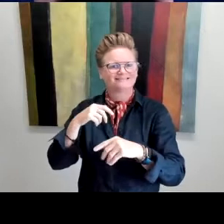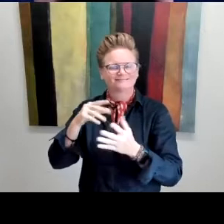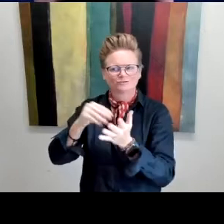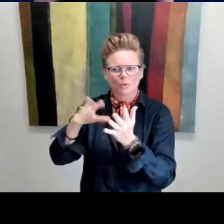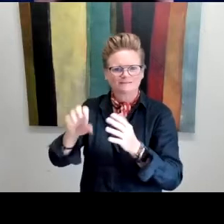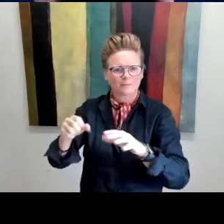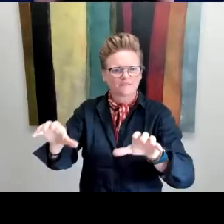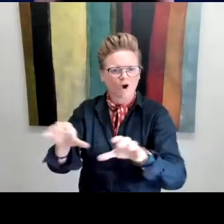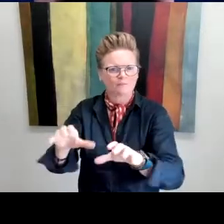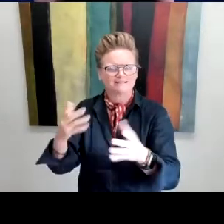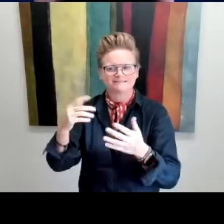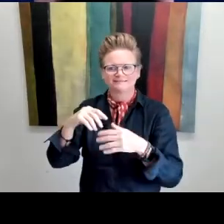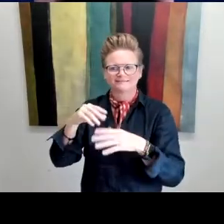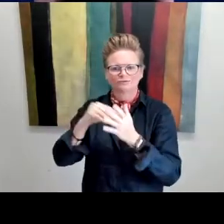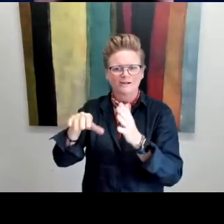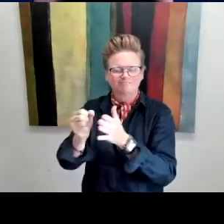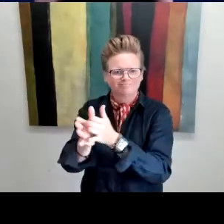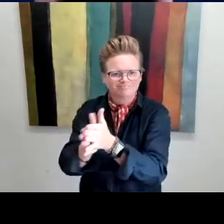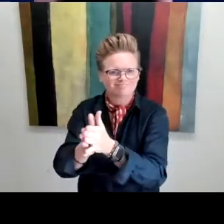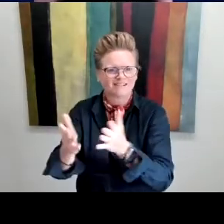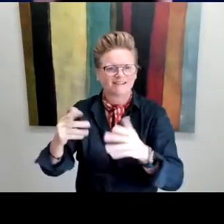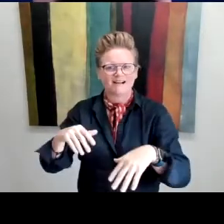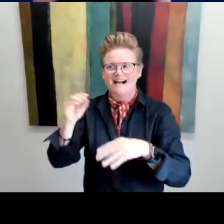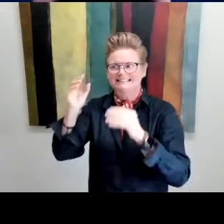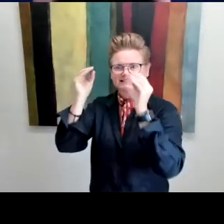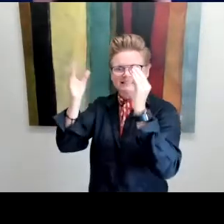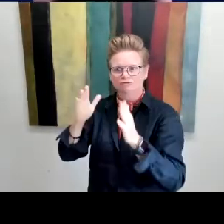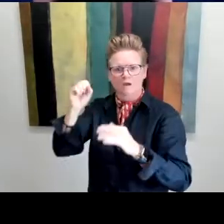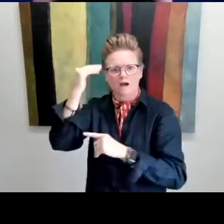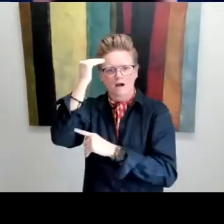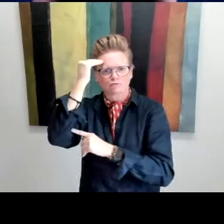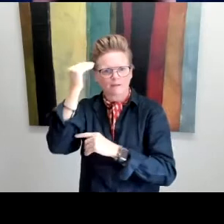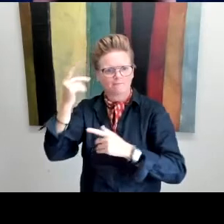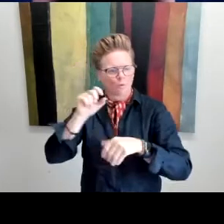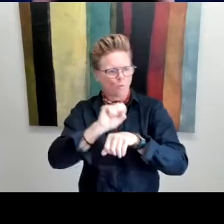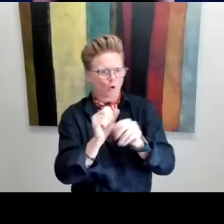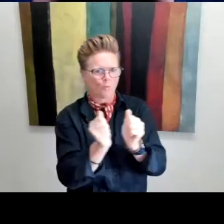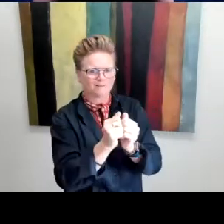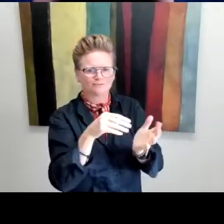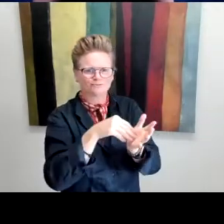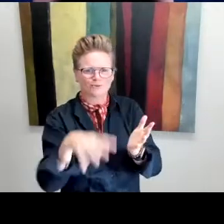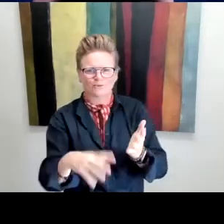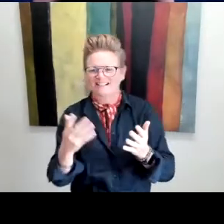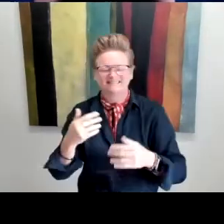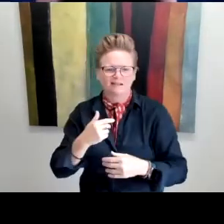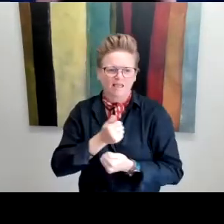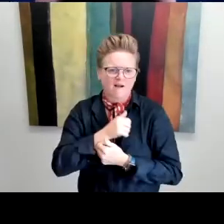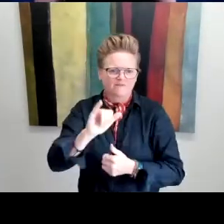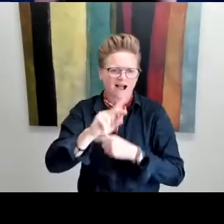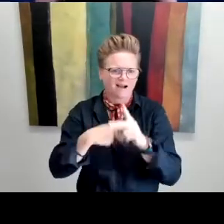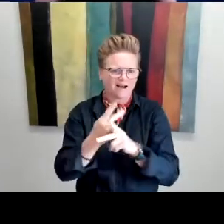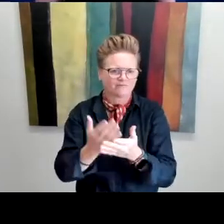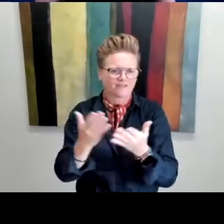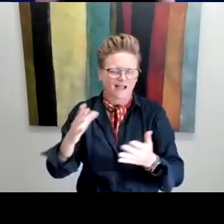and how that impacts the student's performance and the student's motivation and the teacher's knowledge of working